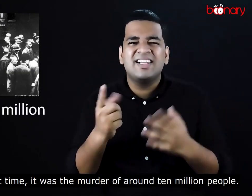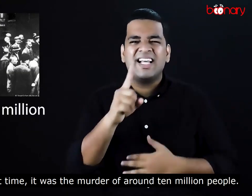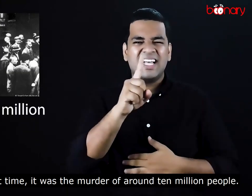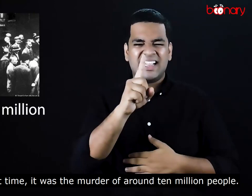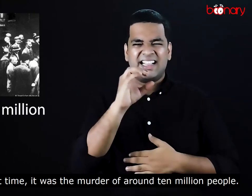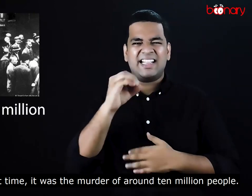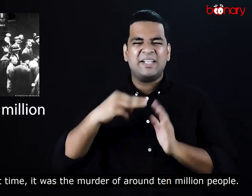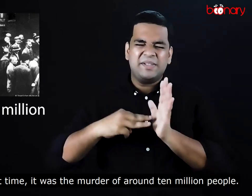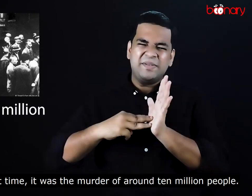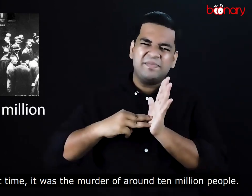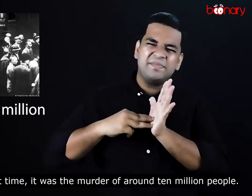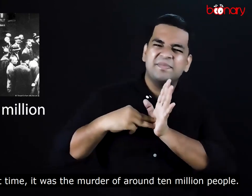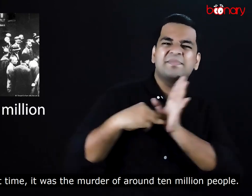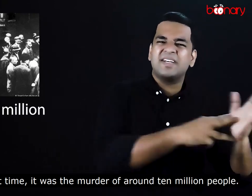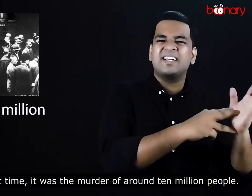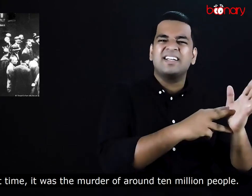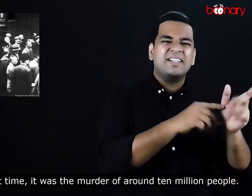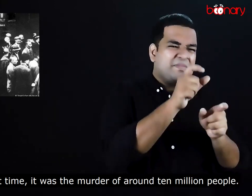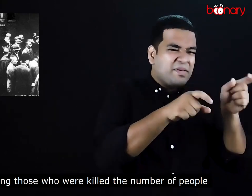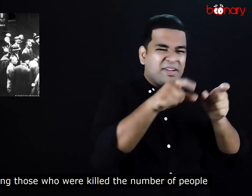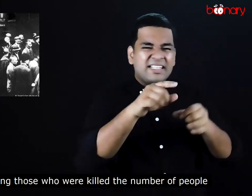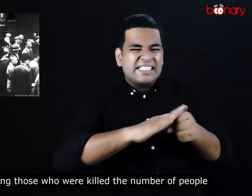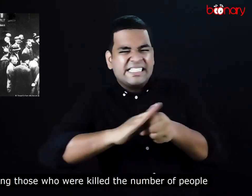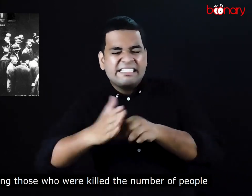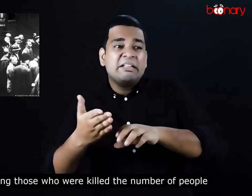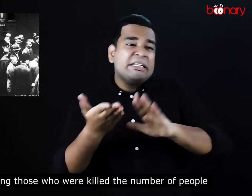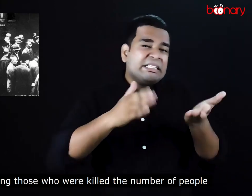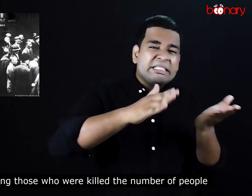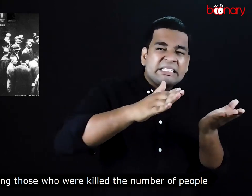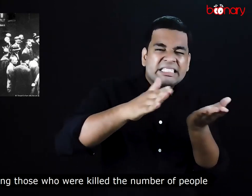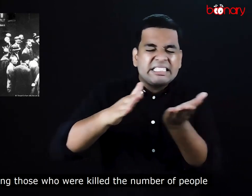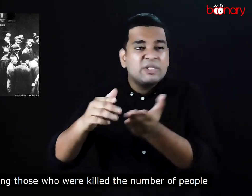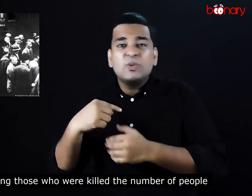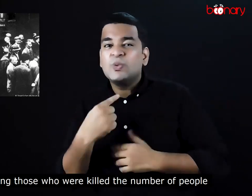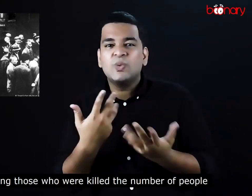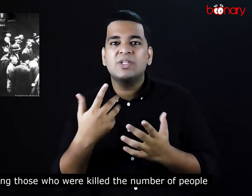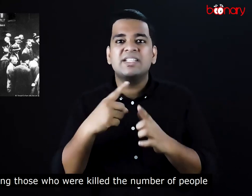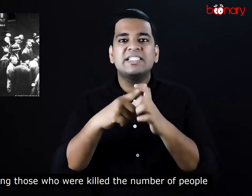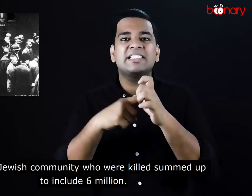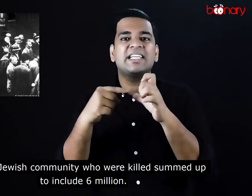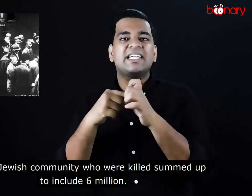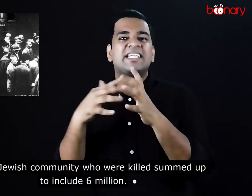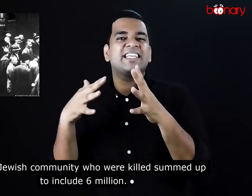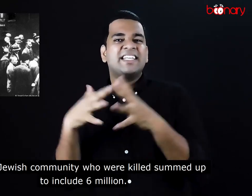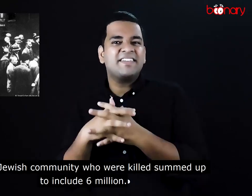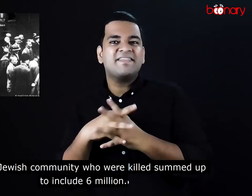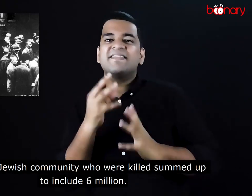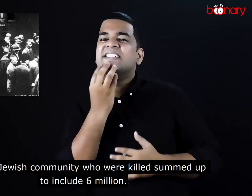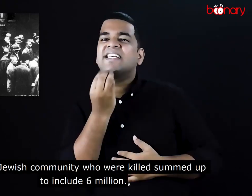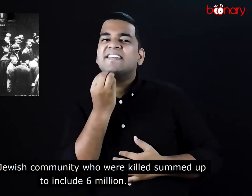of around 10 million people. From among those who were killed, the number of people from the Jewish community